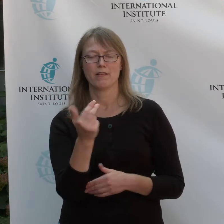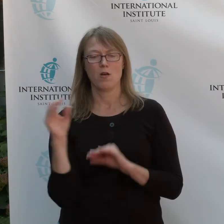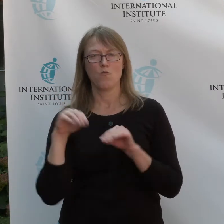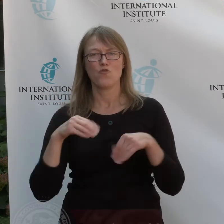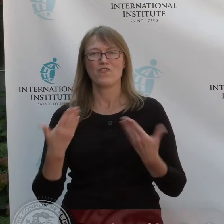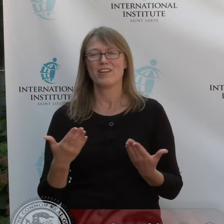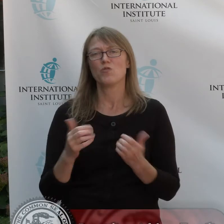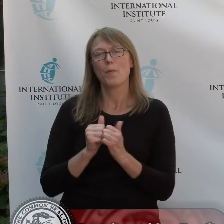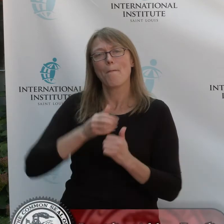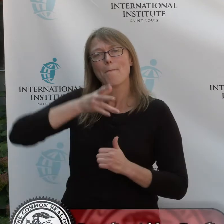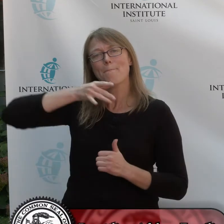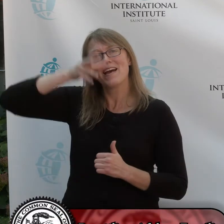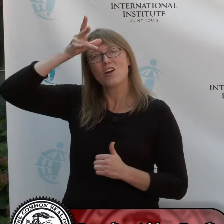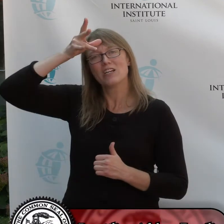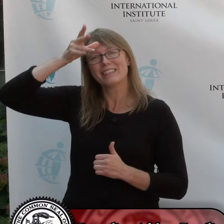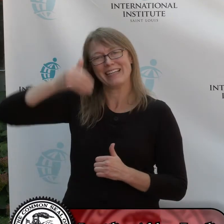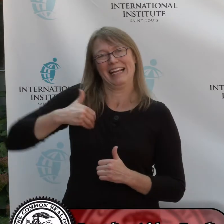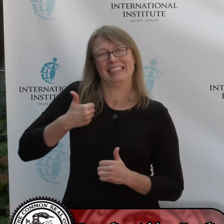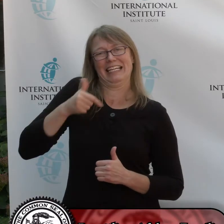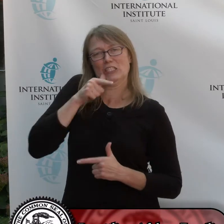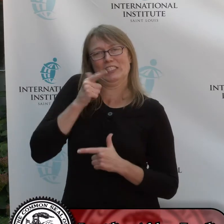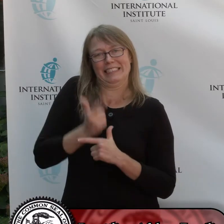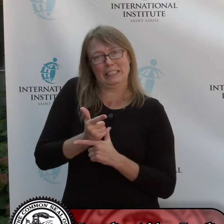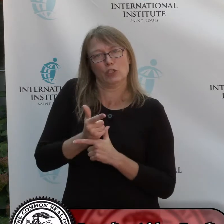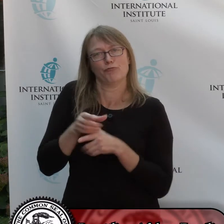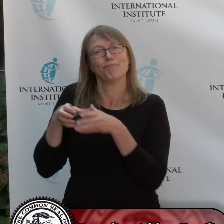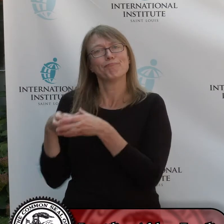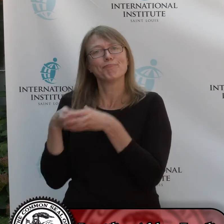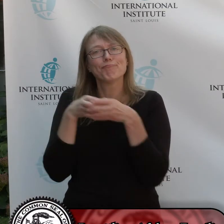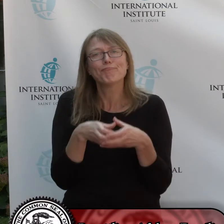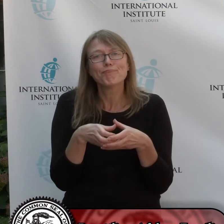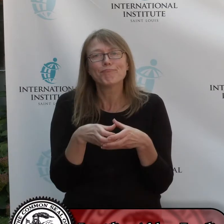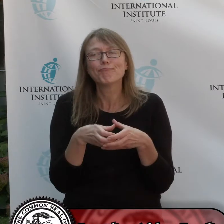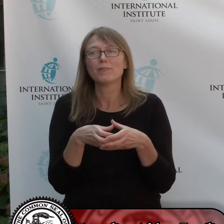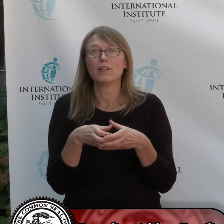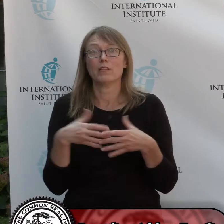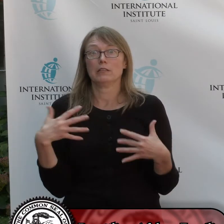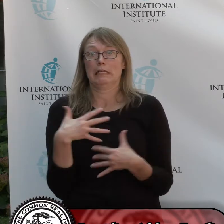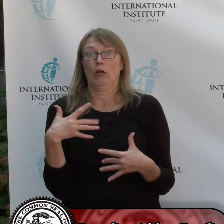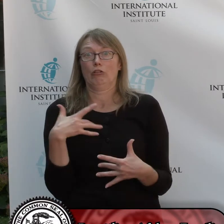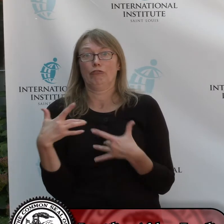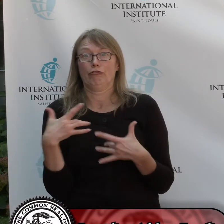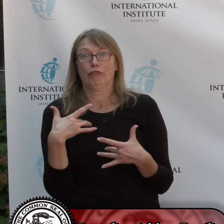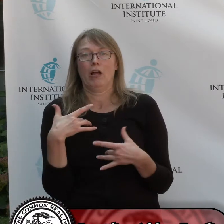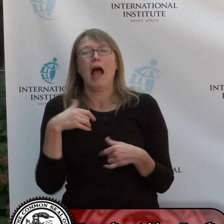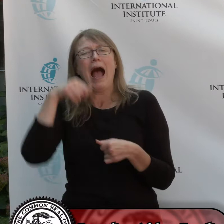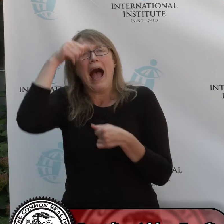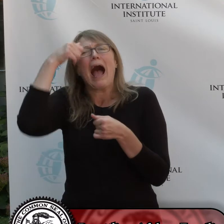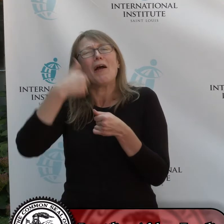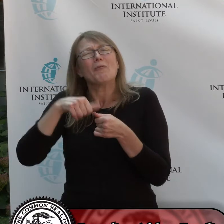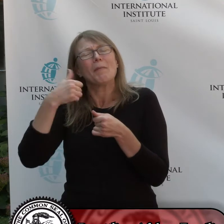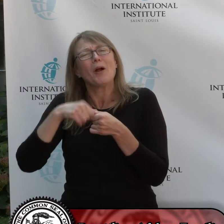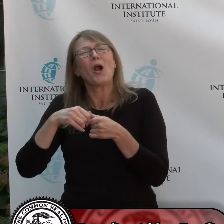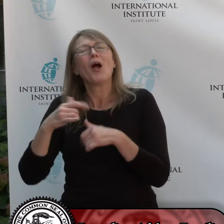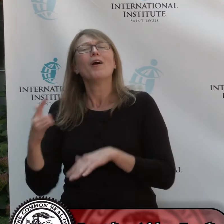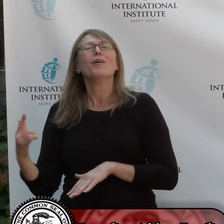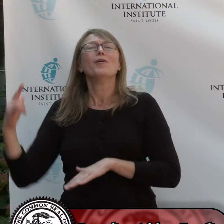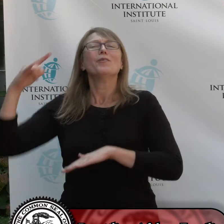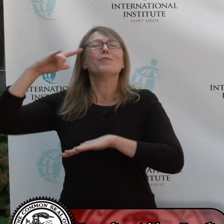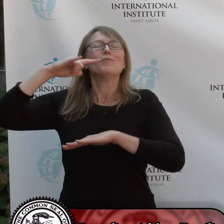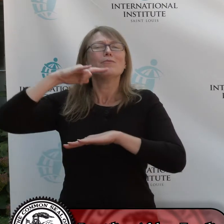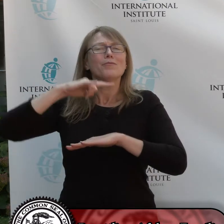sister. It was a scary journey, but one thing that I will never forget was getting off the airplane and getting a whiff of that humid, middle of the July